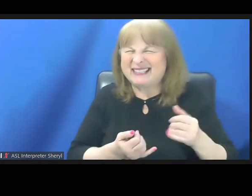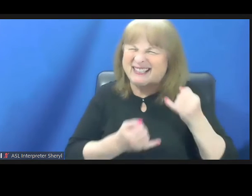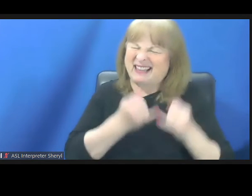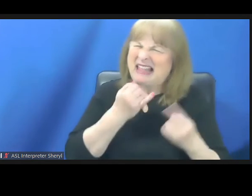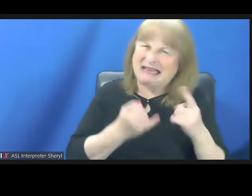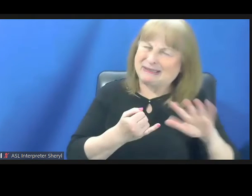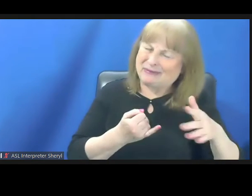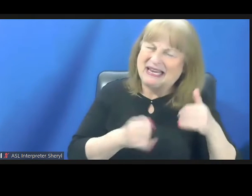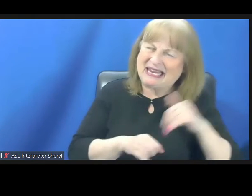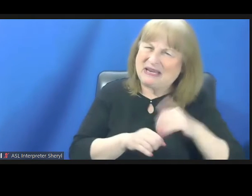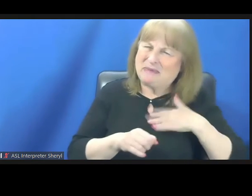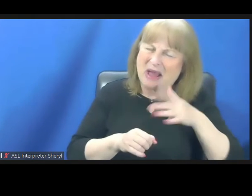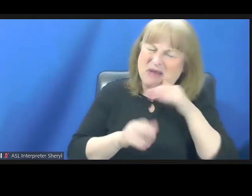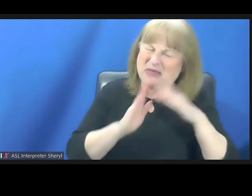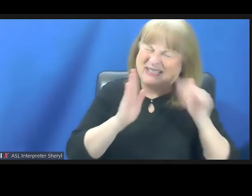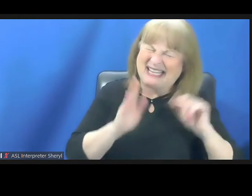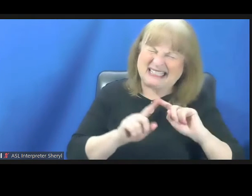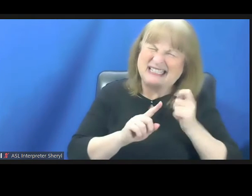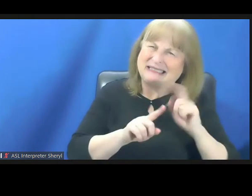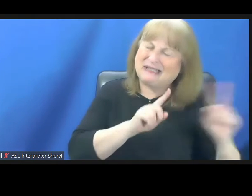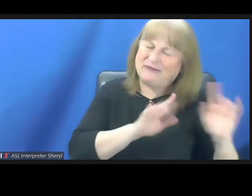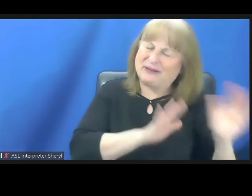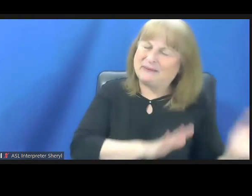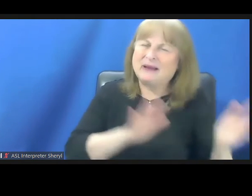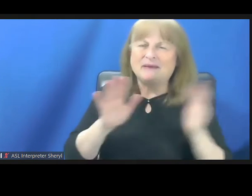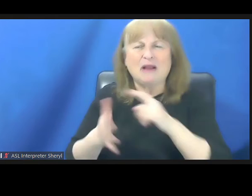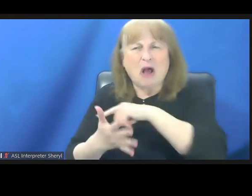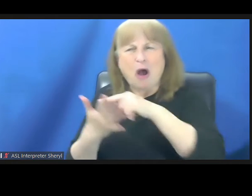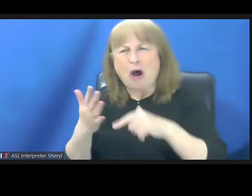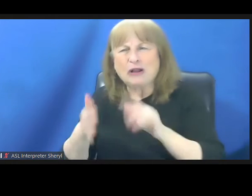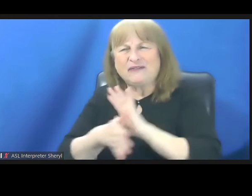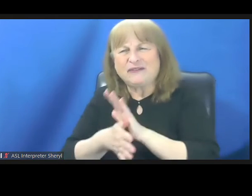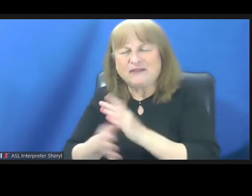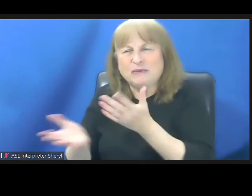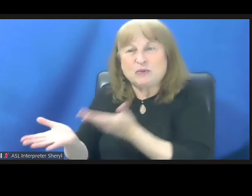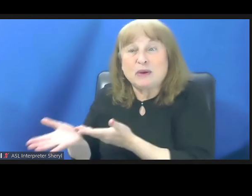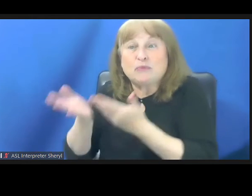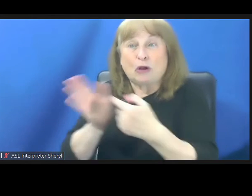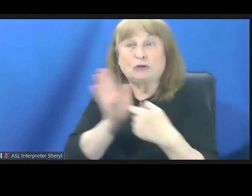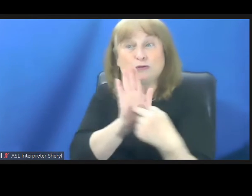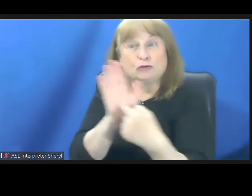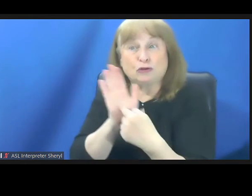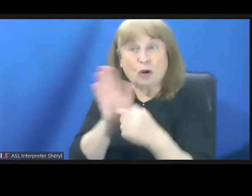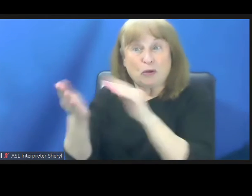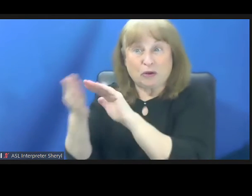my mother's house, all of these films were taken back to the community